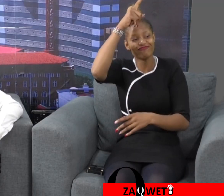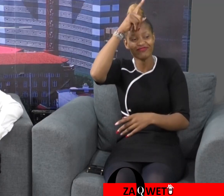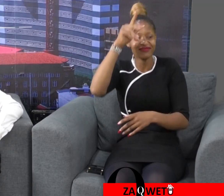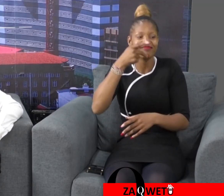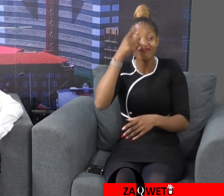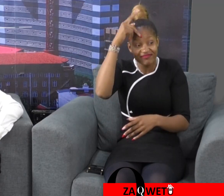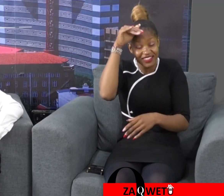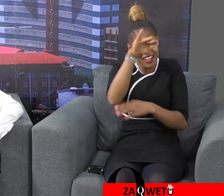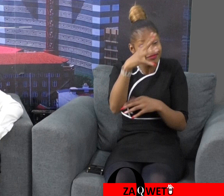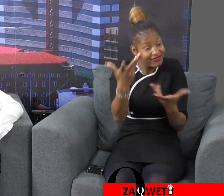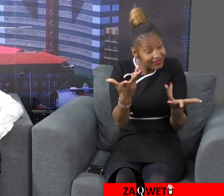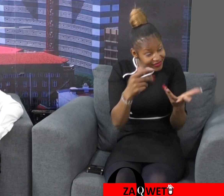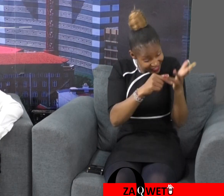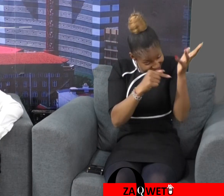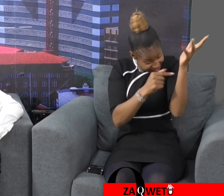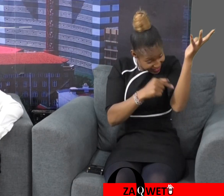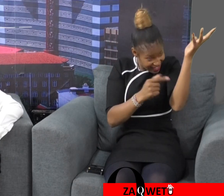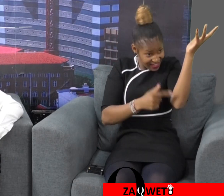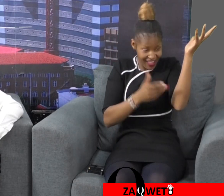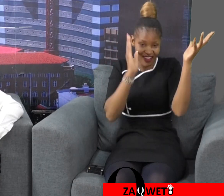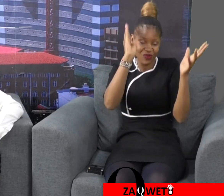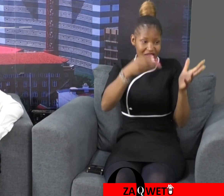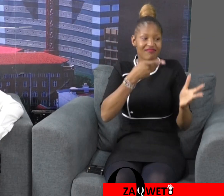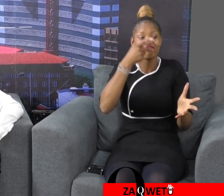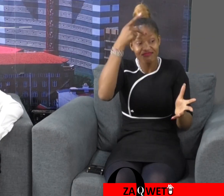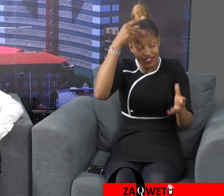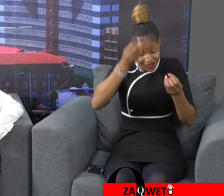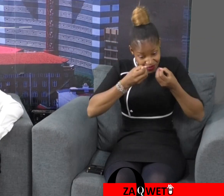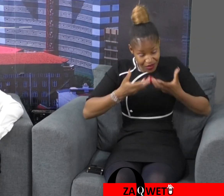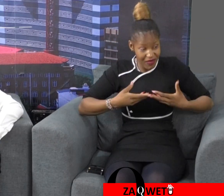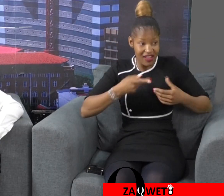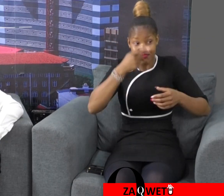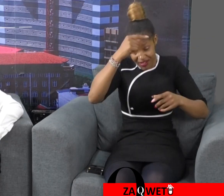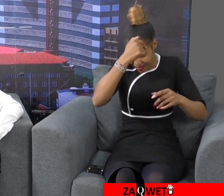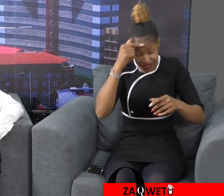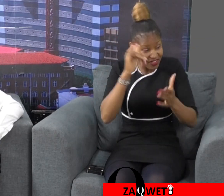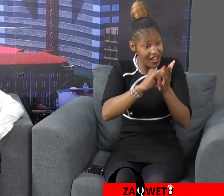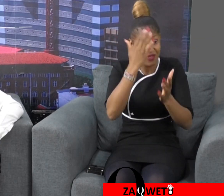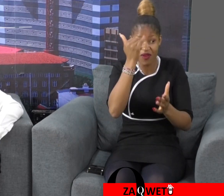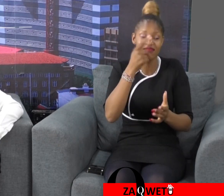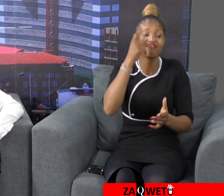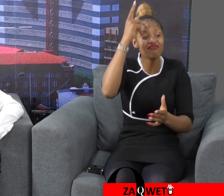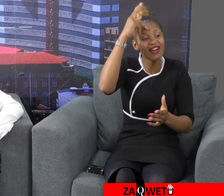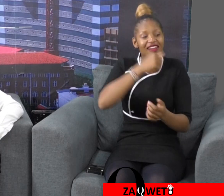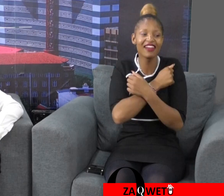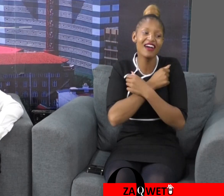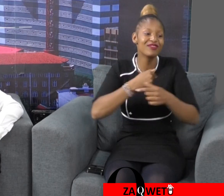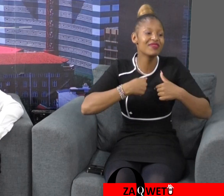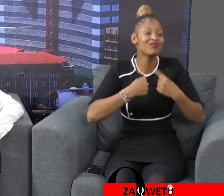village soon. And probably I'll come back with that answer and give you in our next show. Yeah, you go.